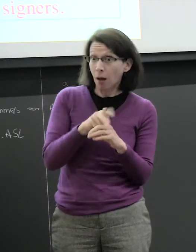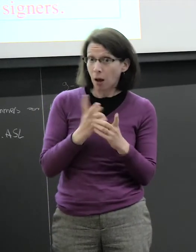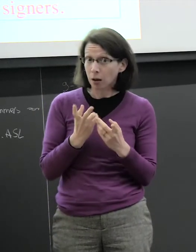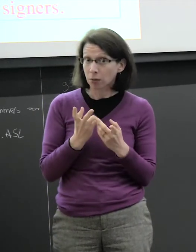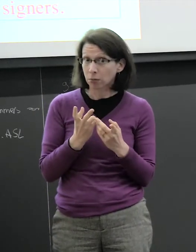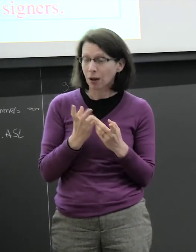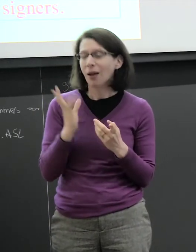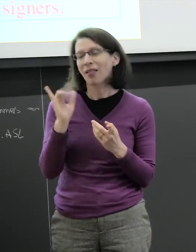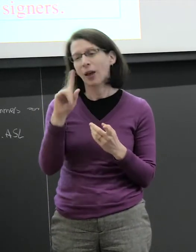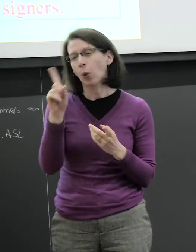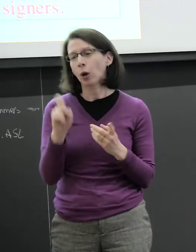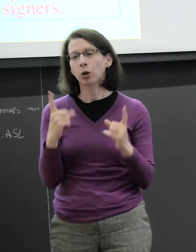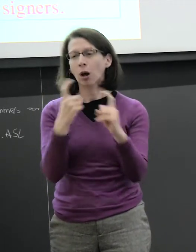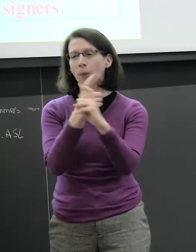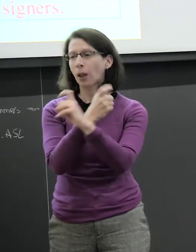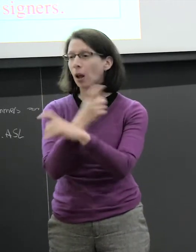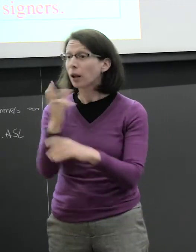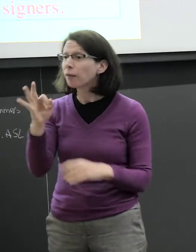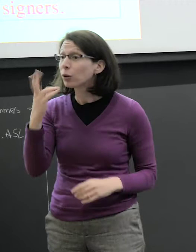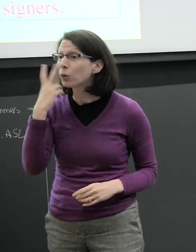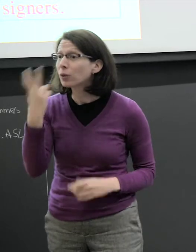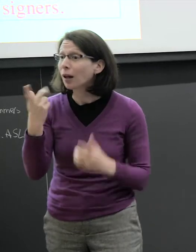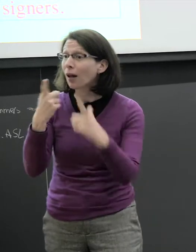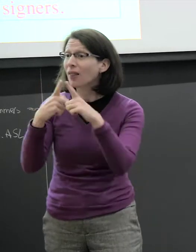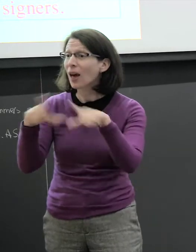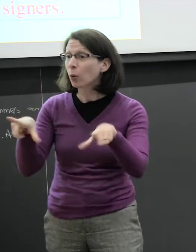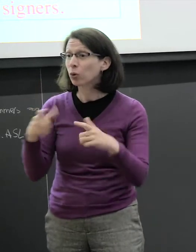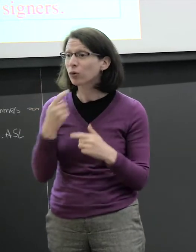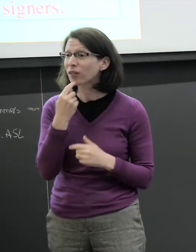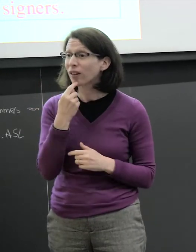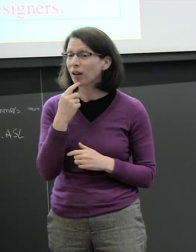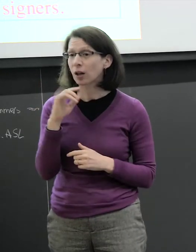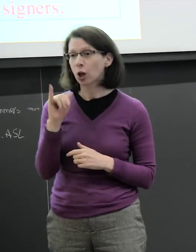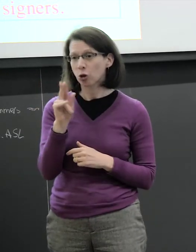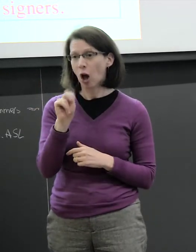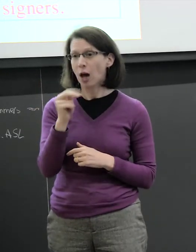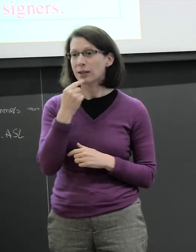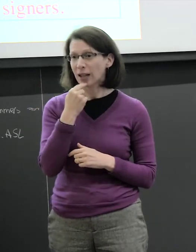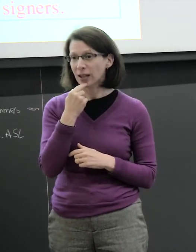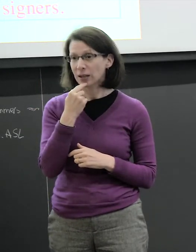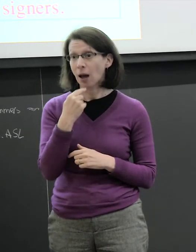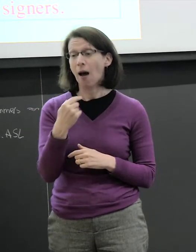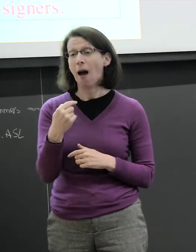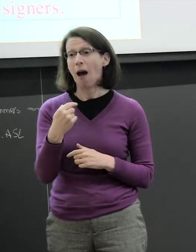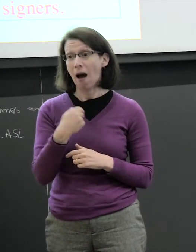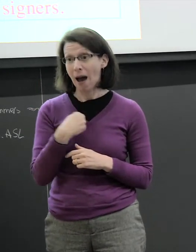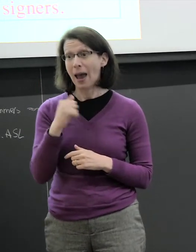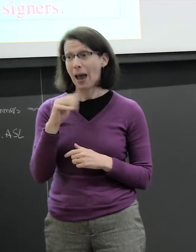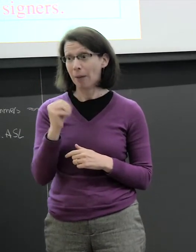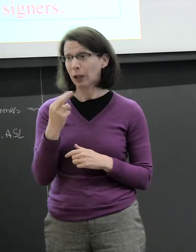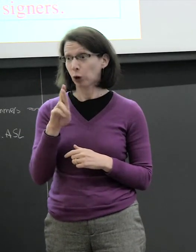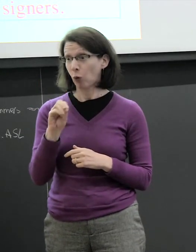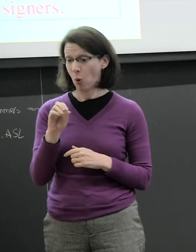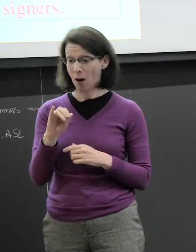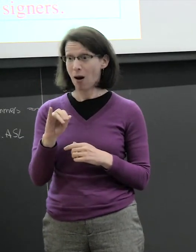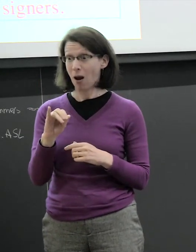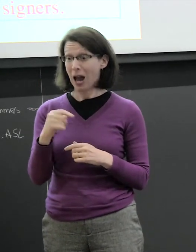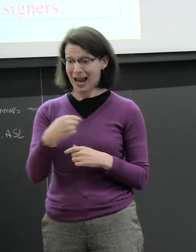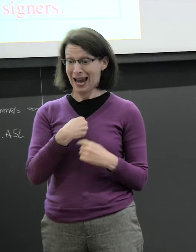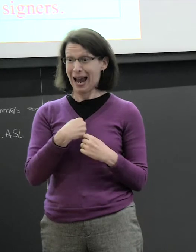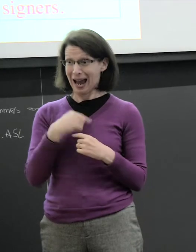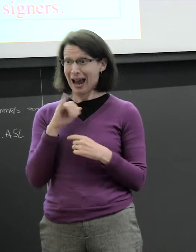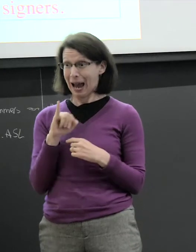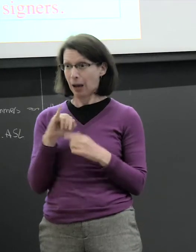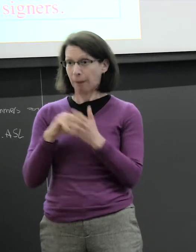complicated question. Because if you see a language where you say you have John says that I'm a hero and I refers to John,